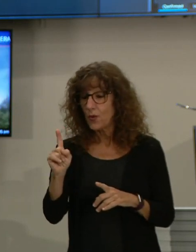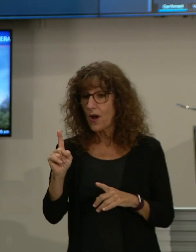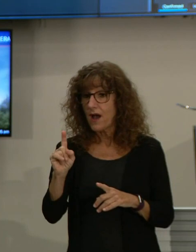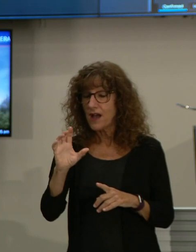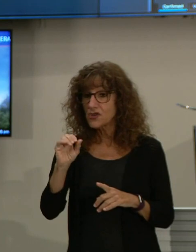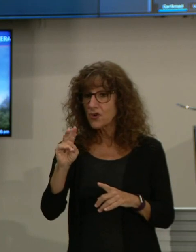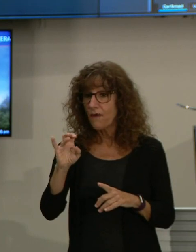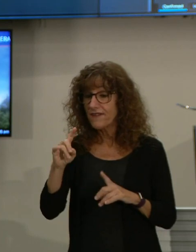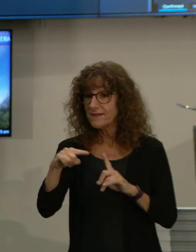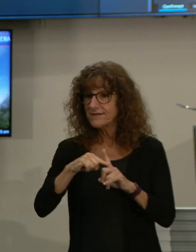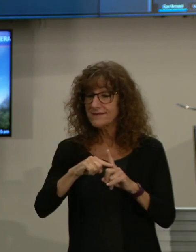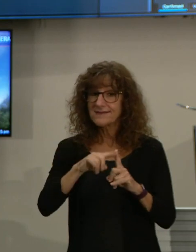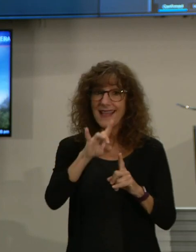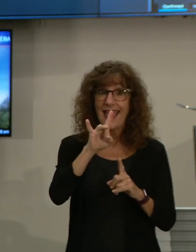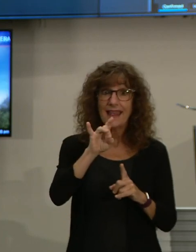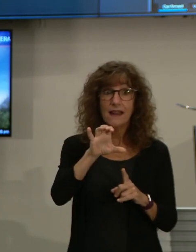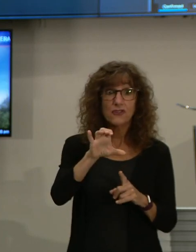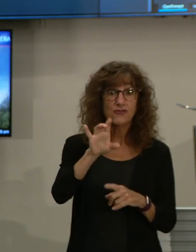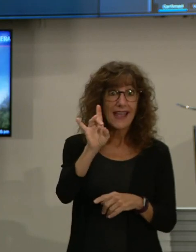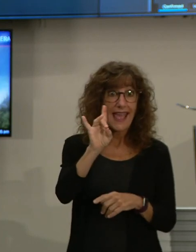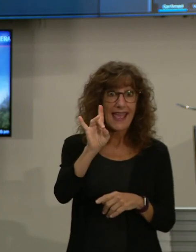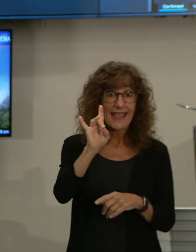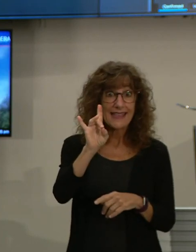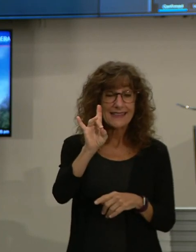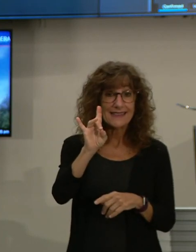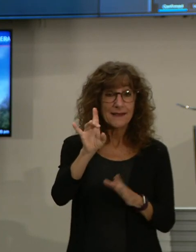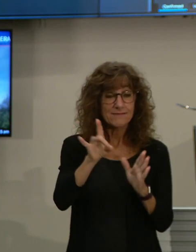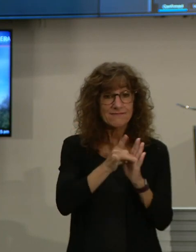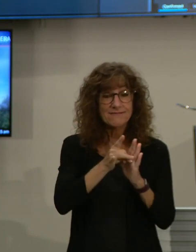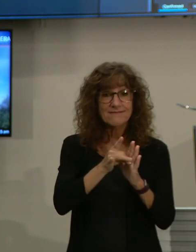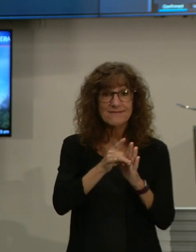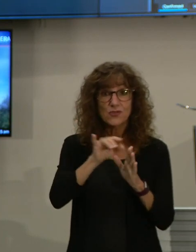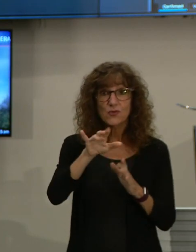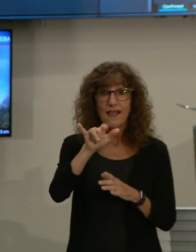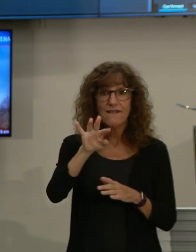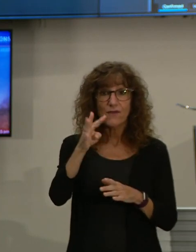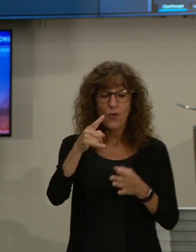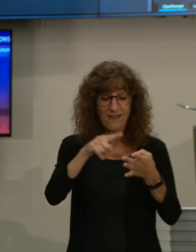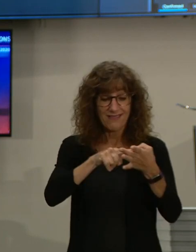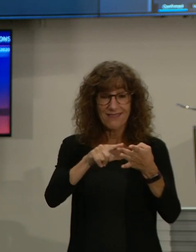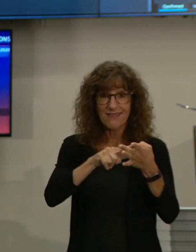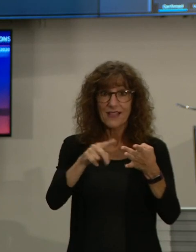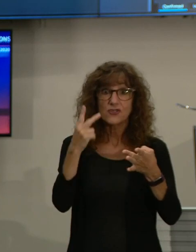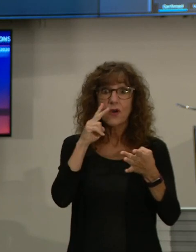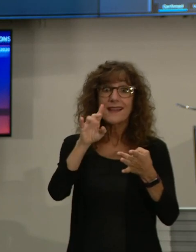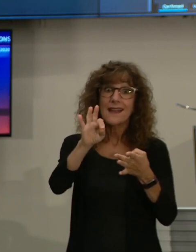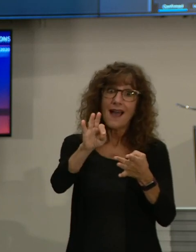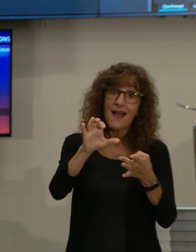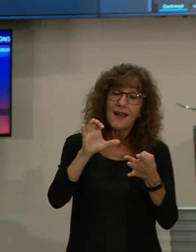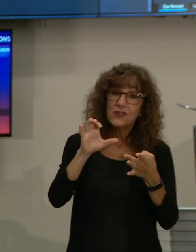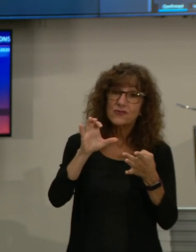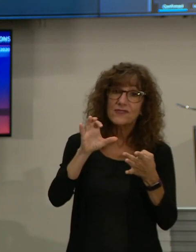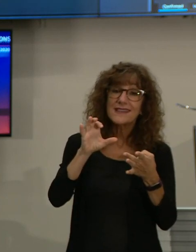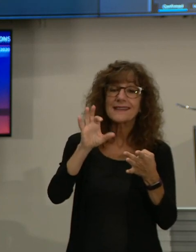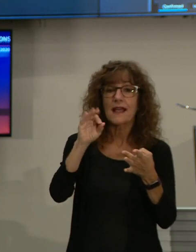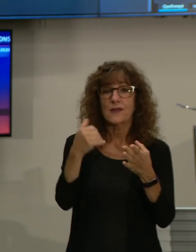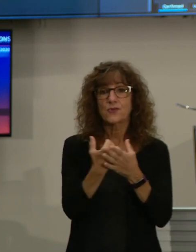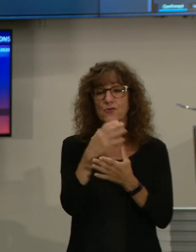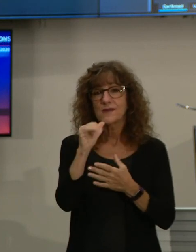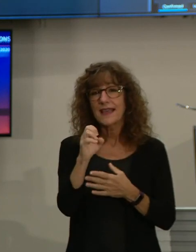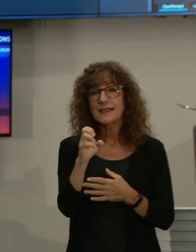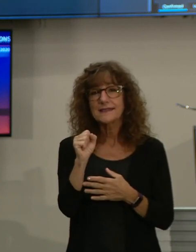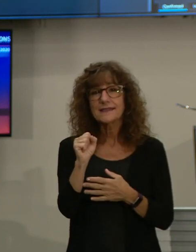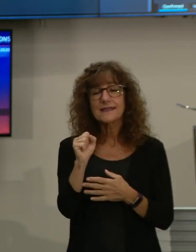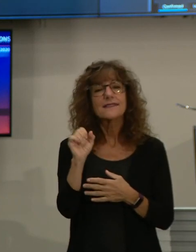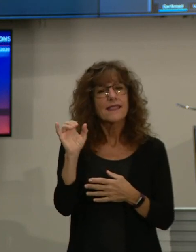cases to 808 after July 4th. The next week after that, we saw 909 new cases. Now, this